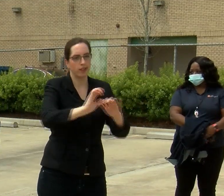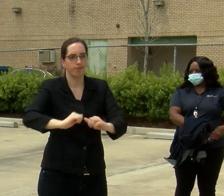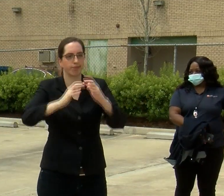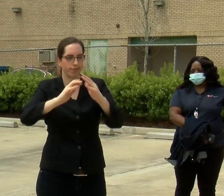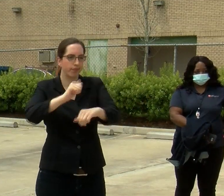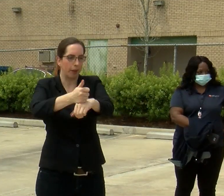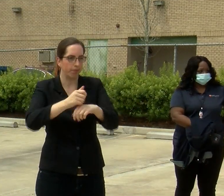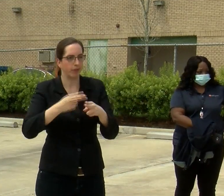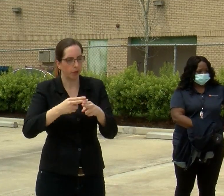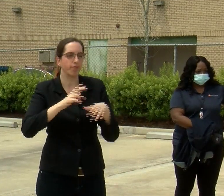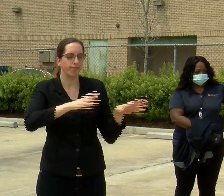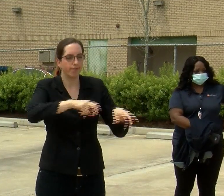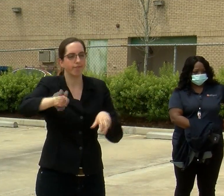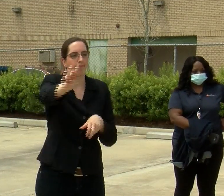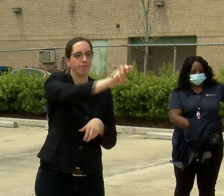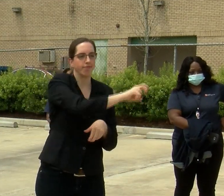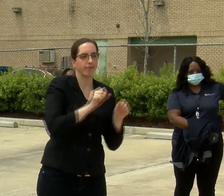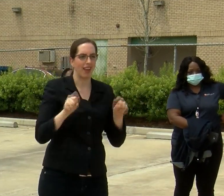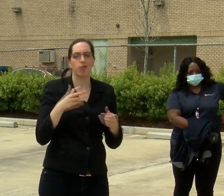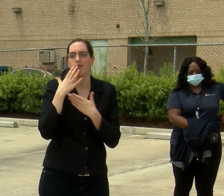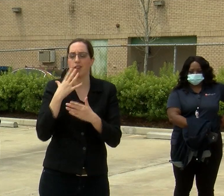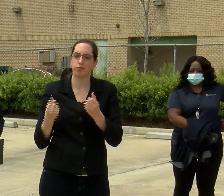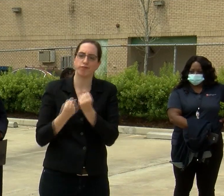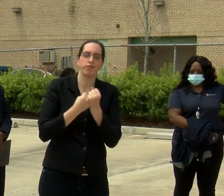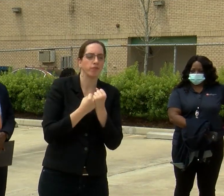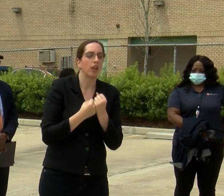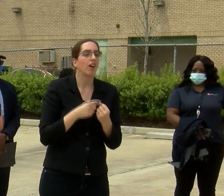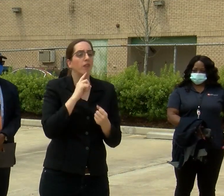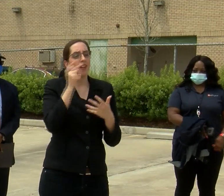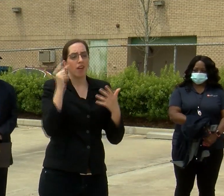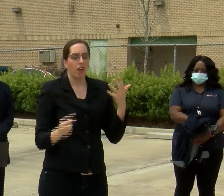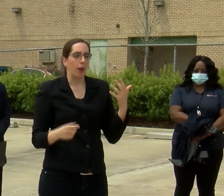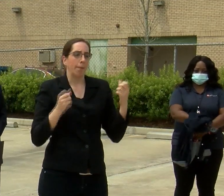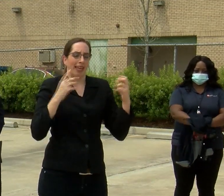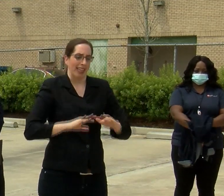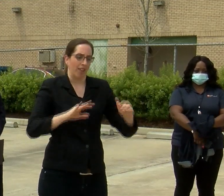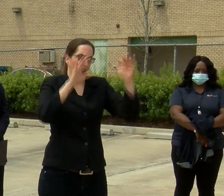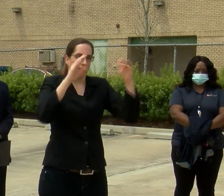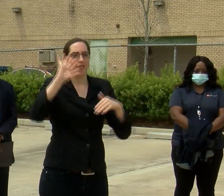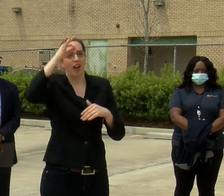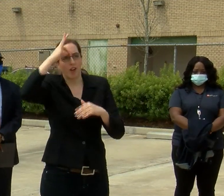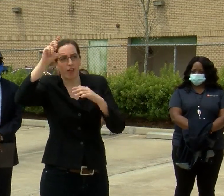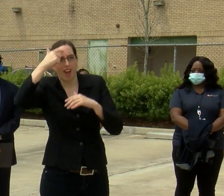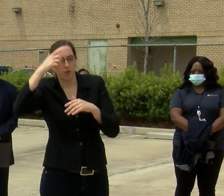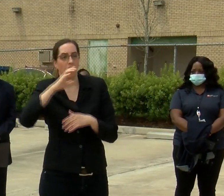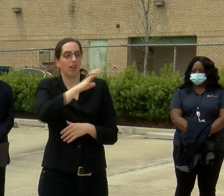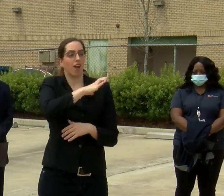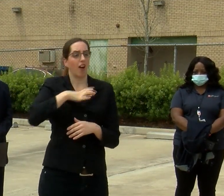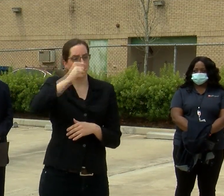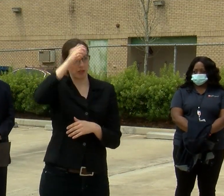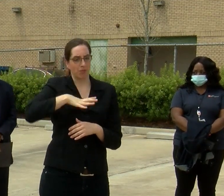and thank NIMCAD for his collaboration. Quite frankly, all of this is on multiple levels. With the federal government, Congressman